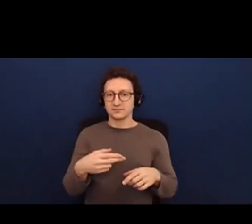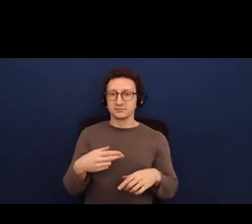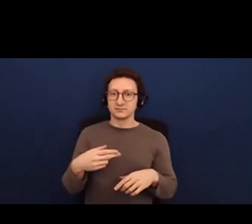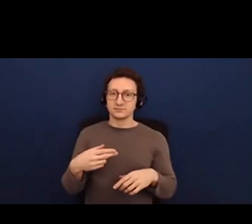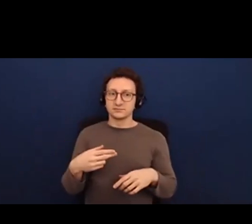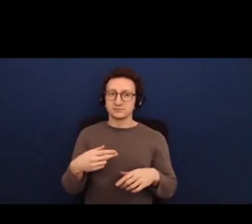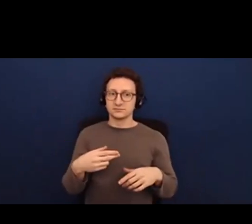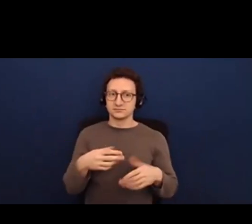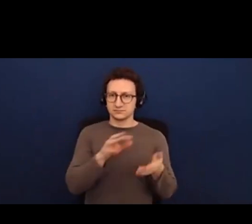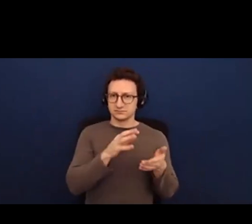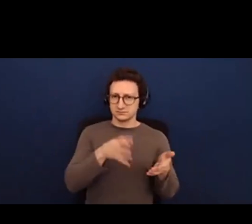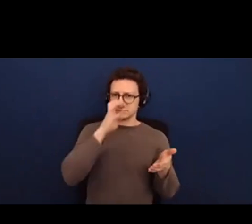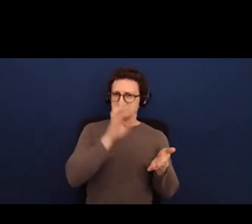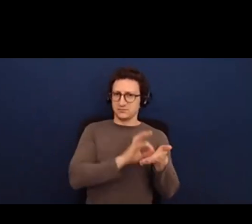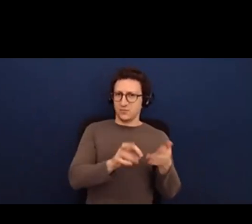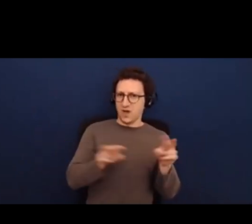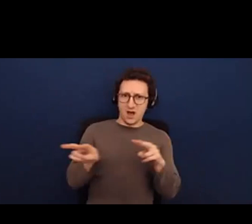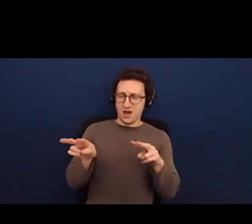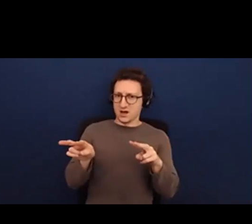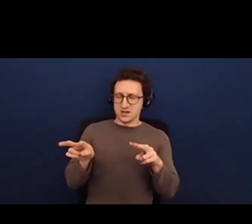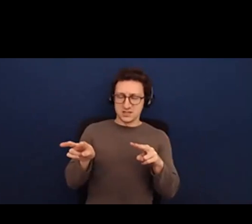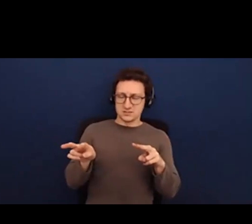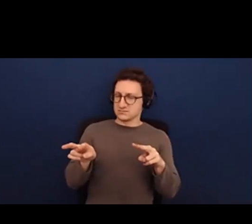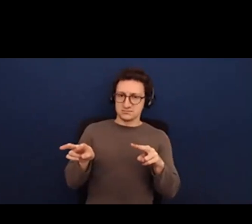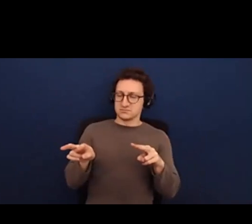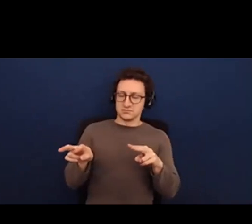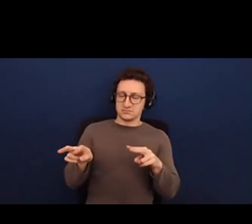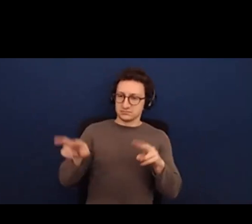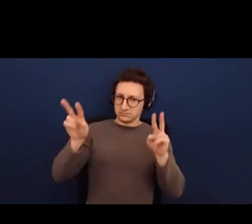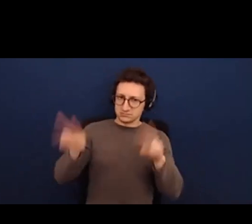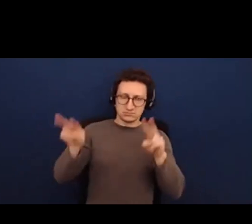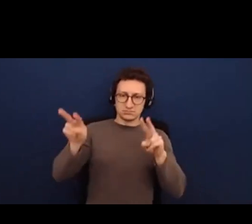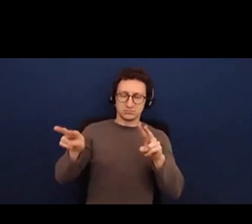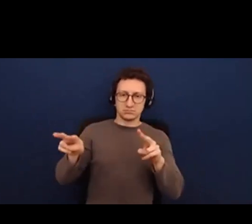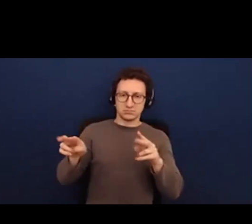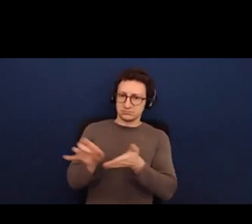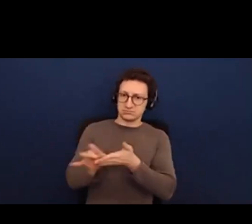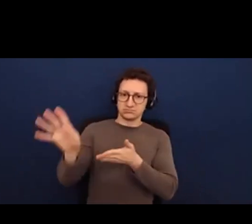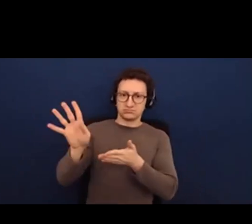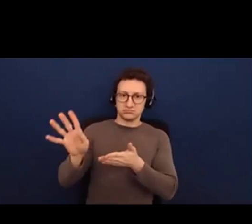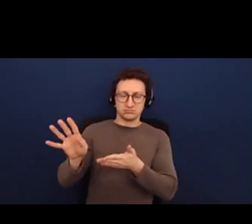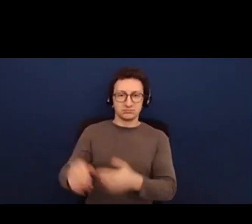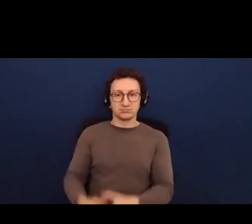transcripts that were published of the excommunication.